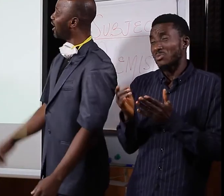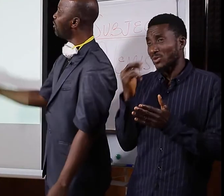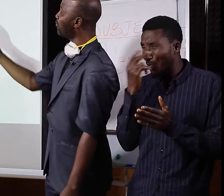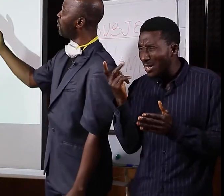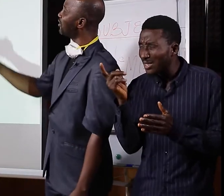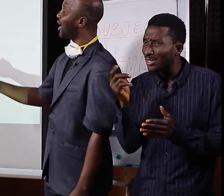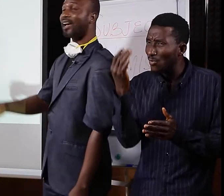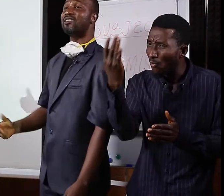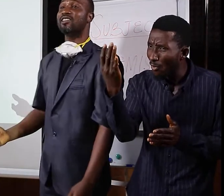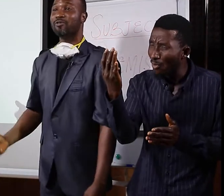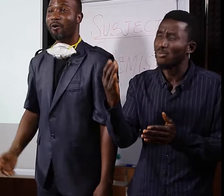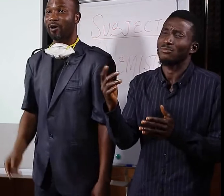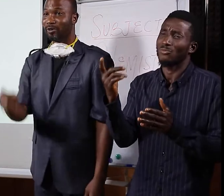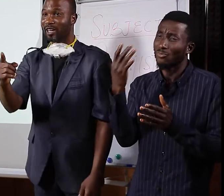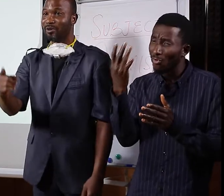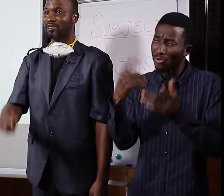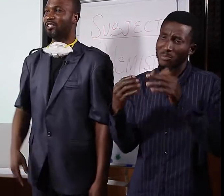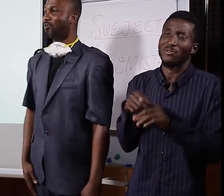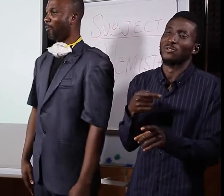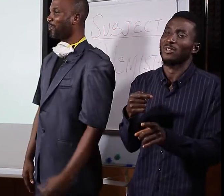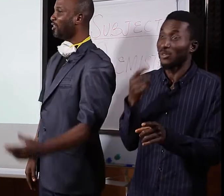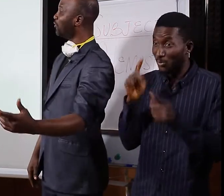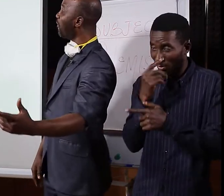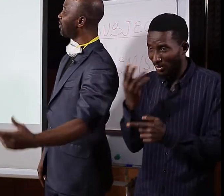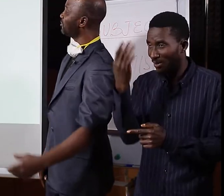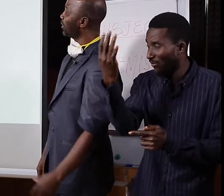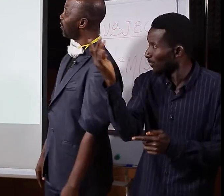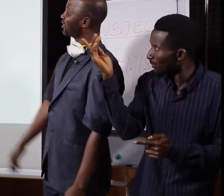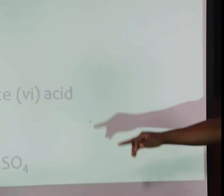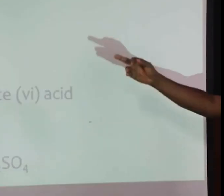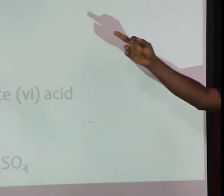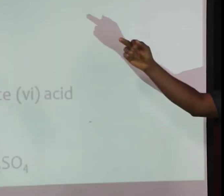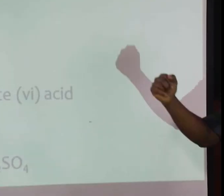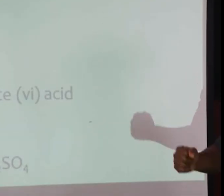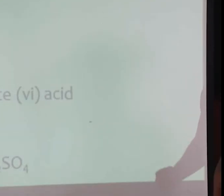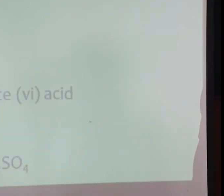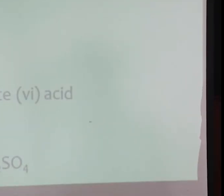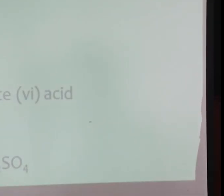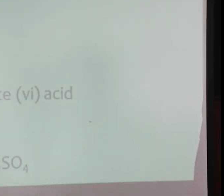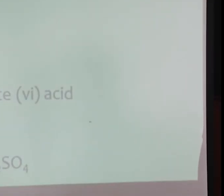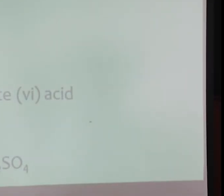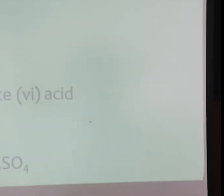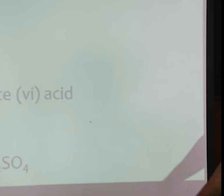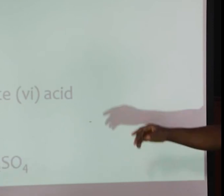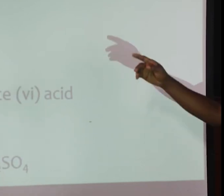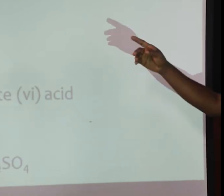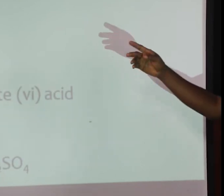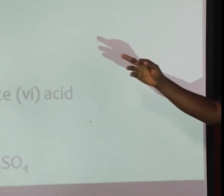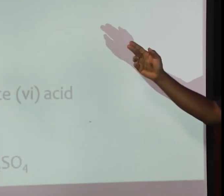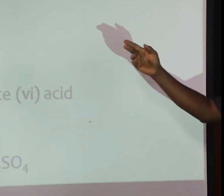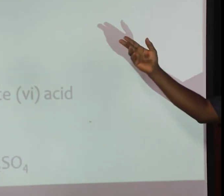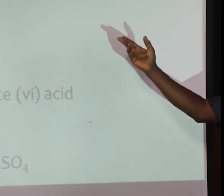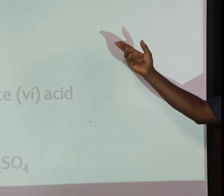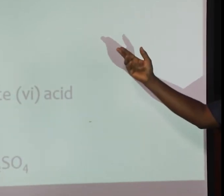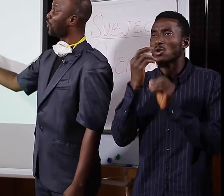from? Carbon 4 oxide, I can't see the 4. Today you will see the 4. The 4 is because carbon has oxidation number of +4 and oxygen